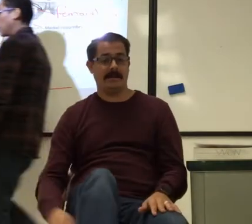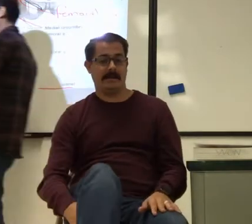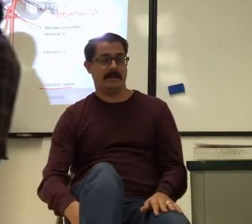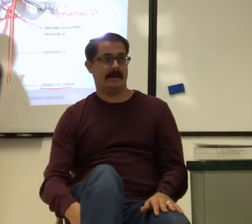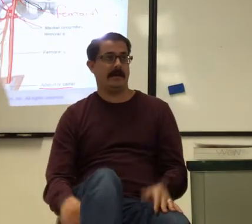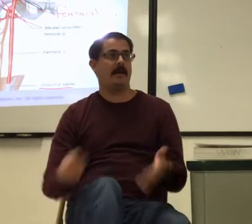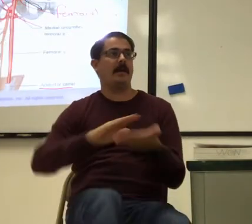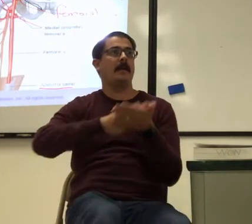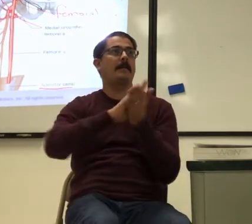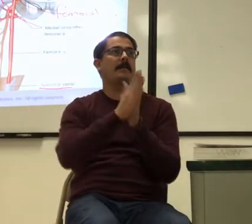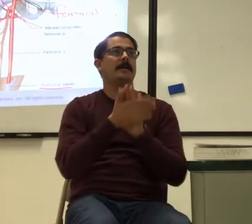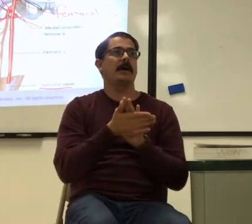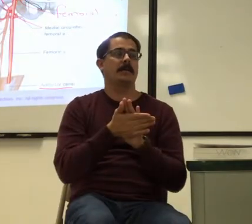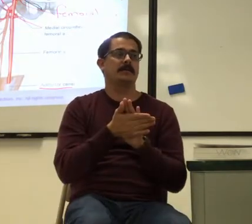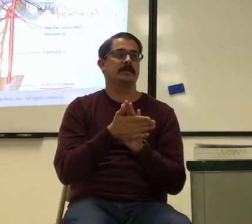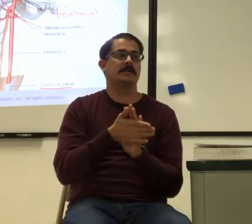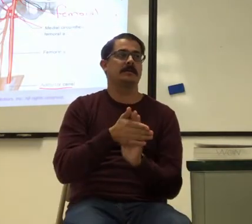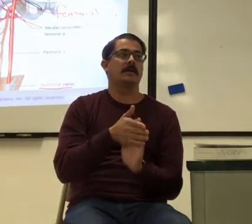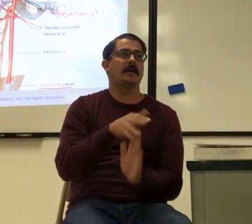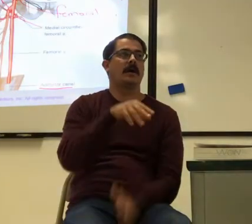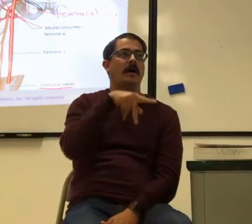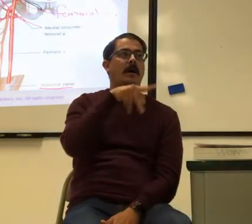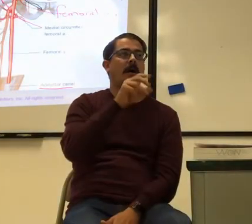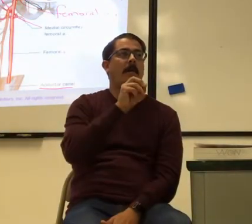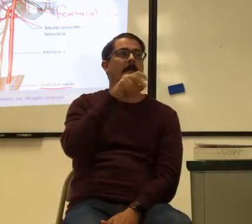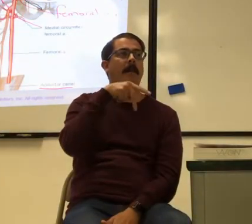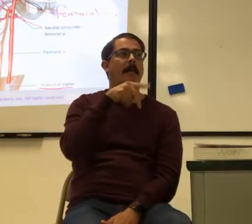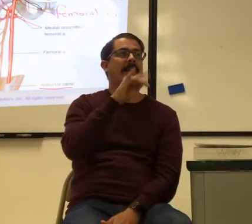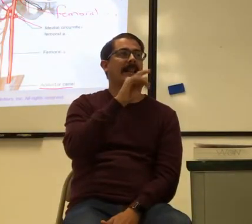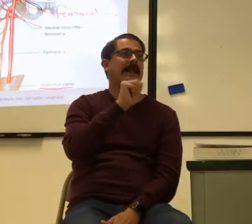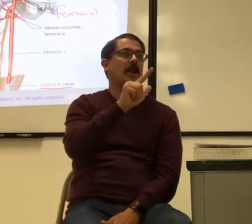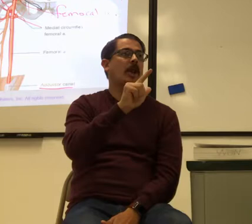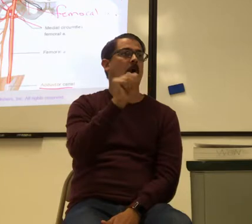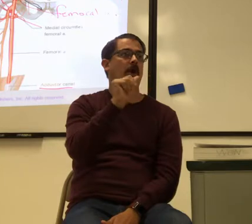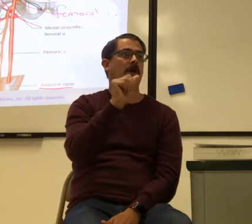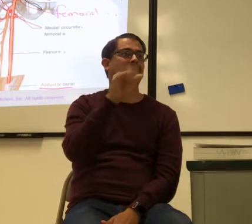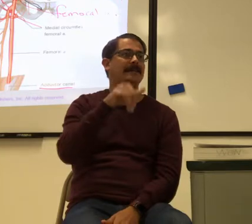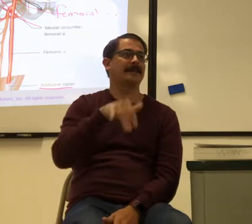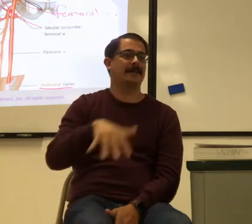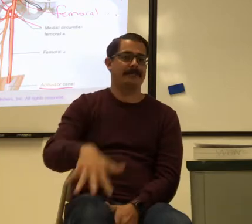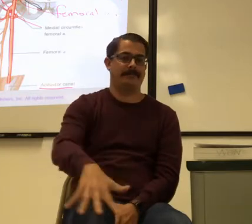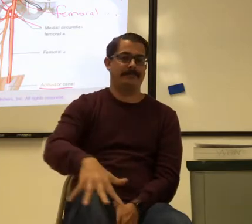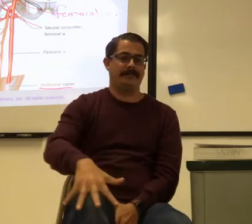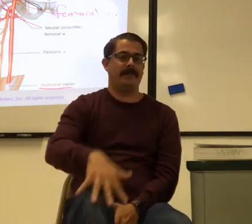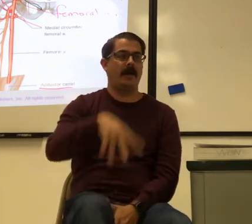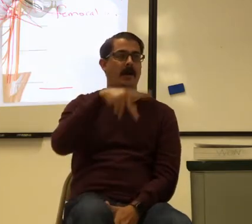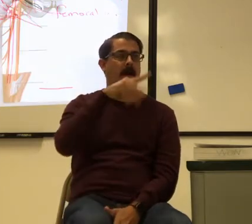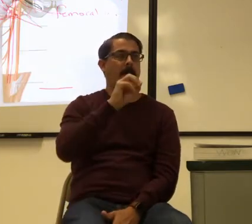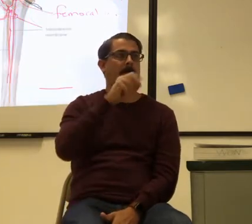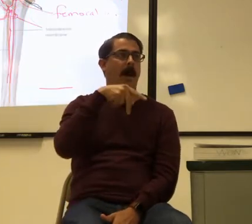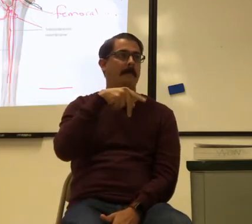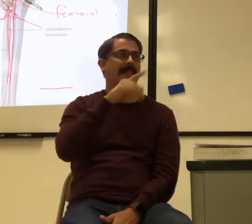It's become the popliteal artery because that's the popliteal region behind the knee.